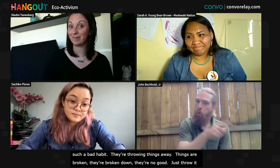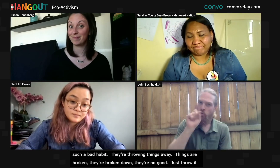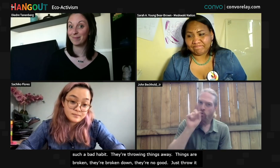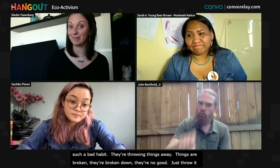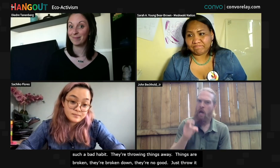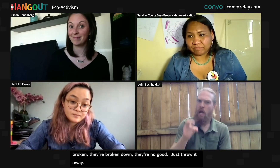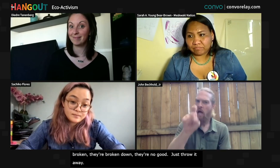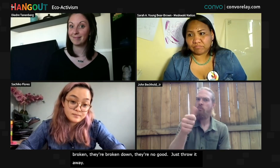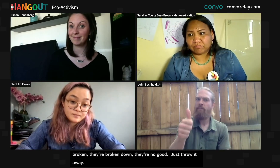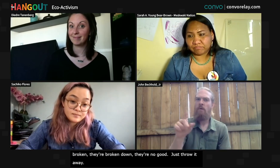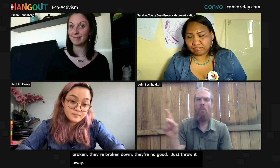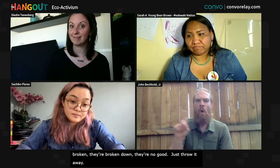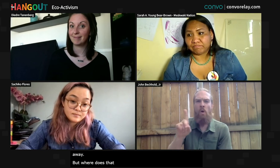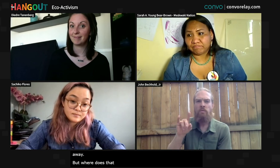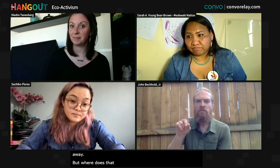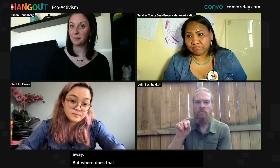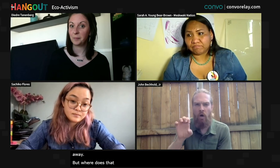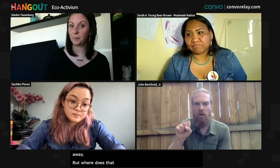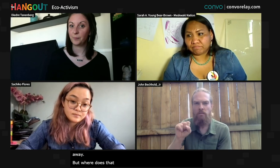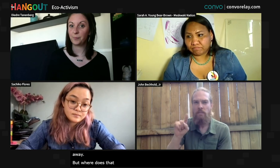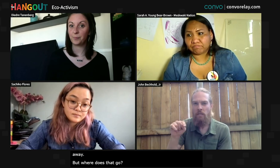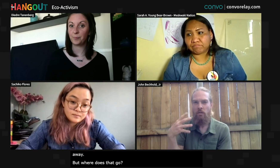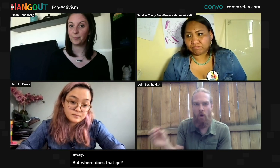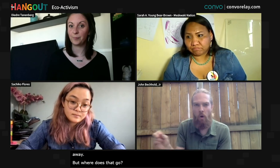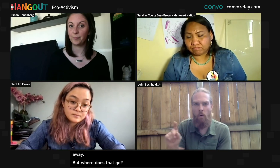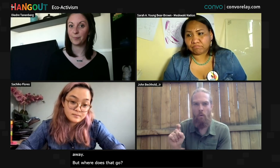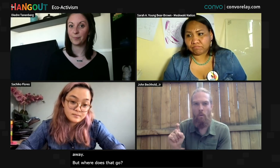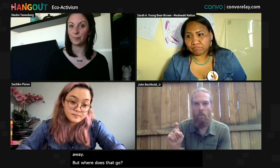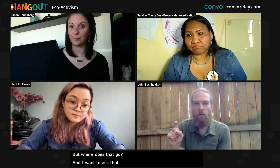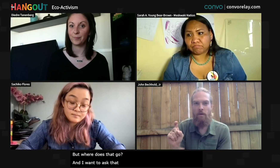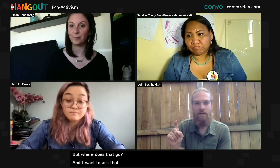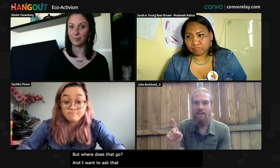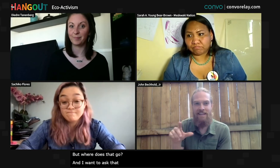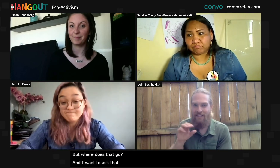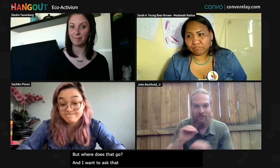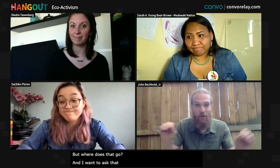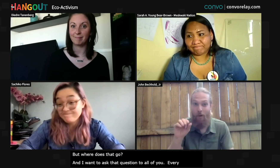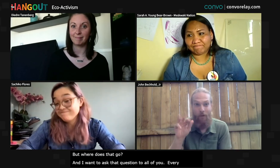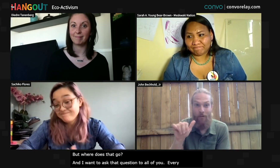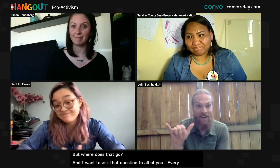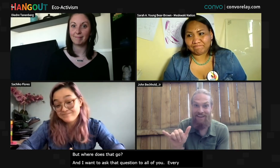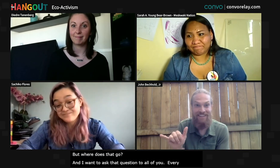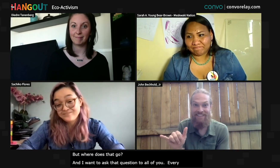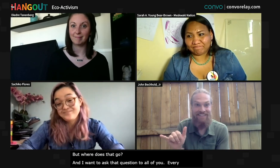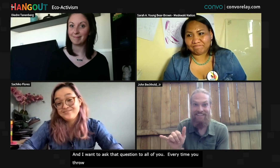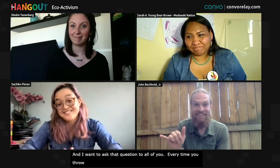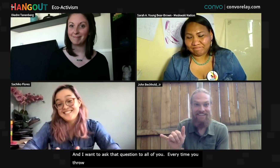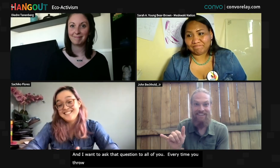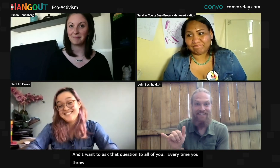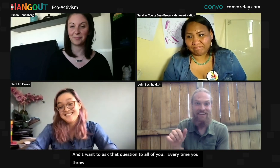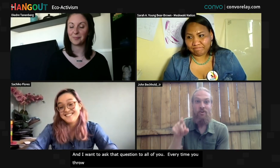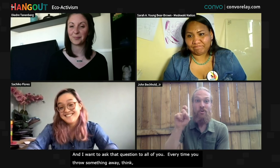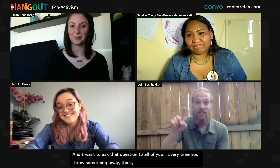And I want to ask that question to all of you. Every time you throw something away, think, where does it go? There's no away.